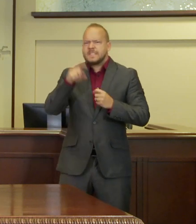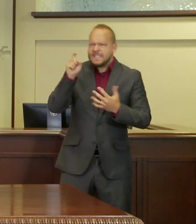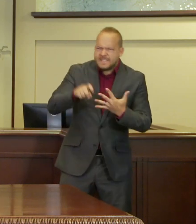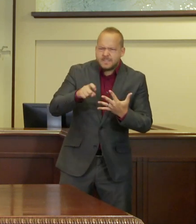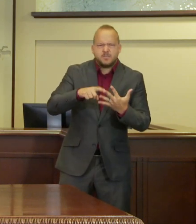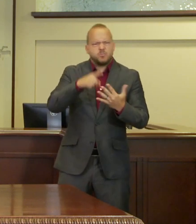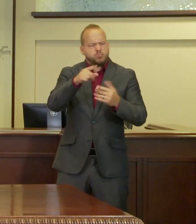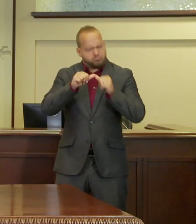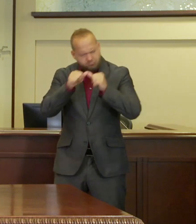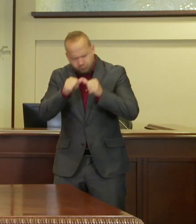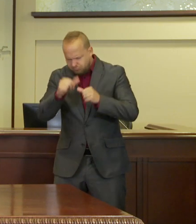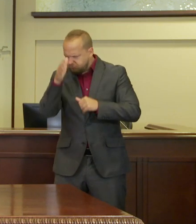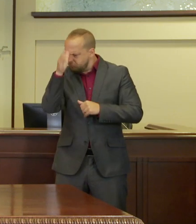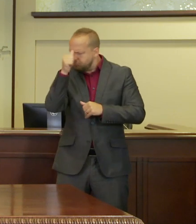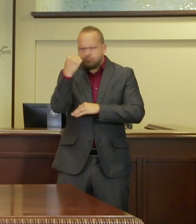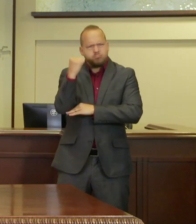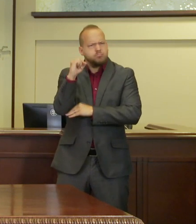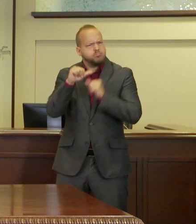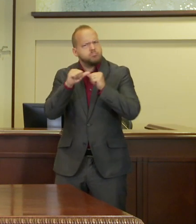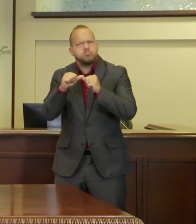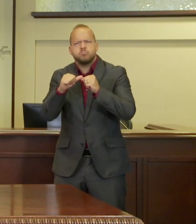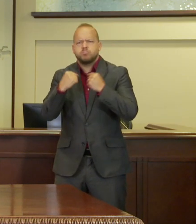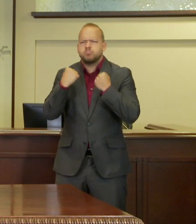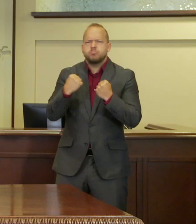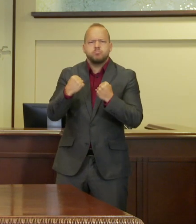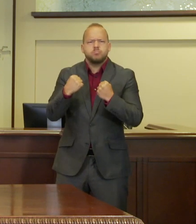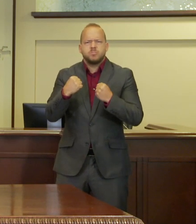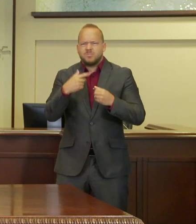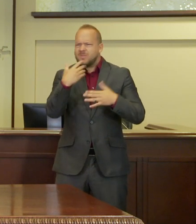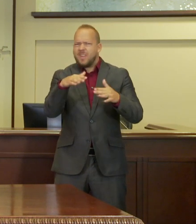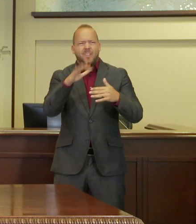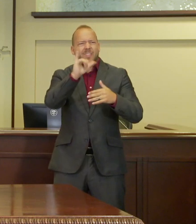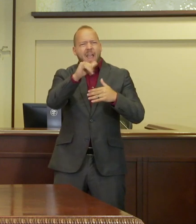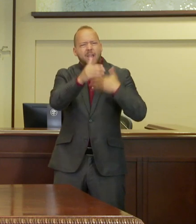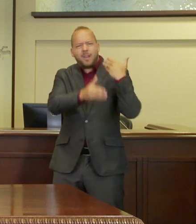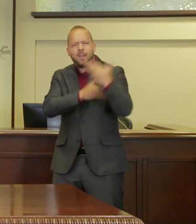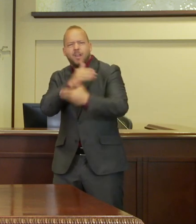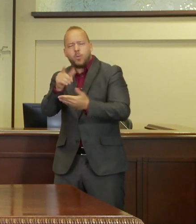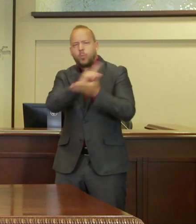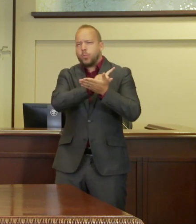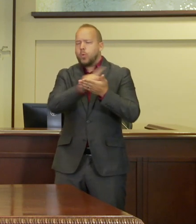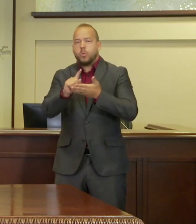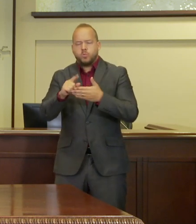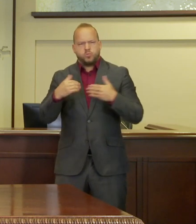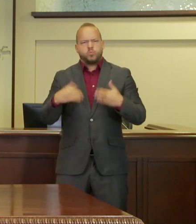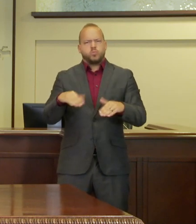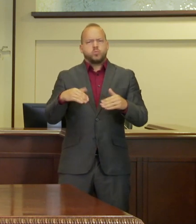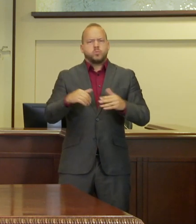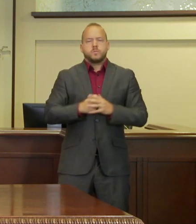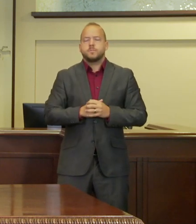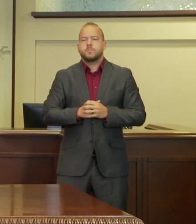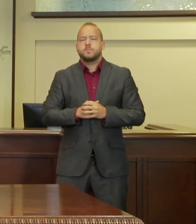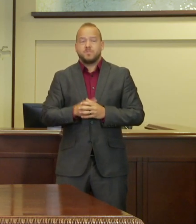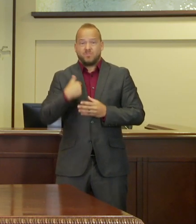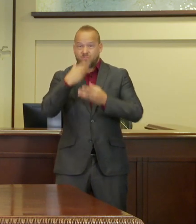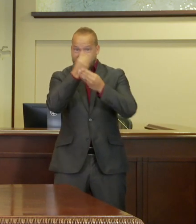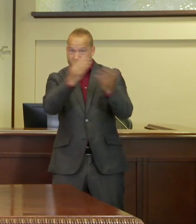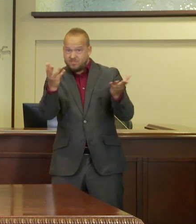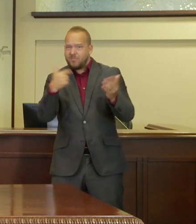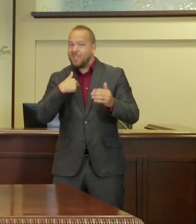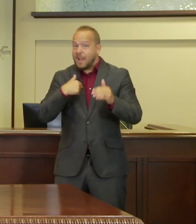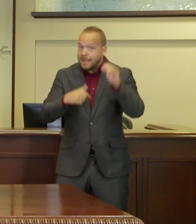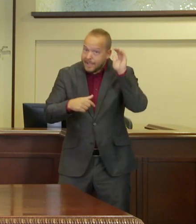for moving forward. I want people to know this. I am listening, I will keep